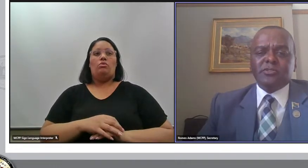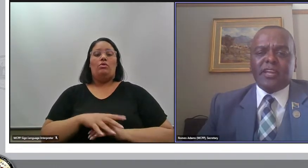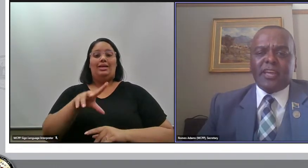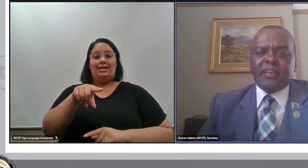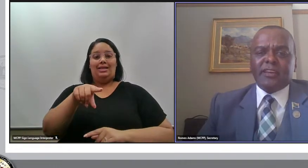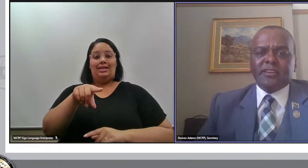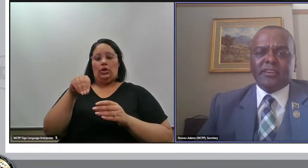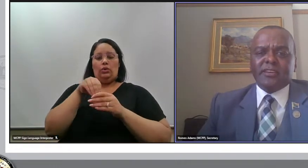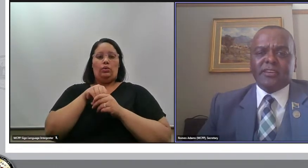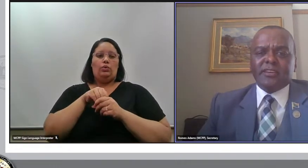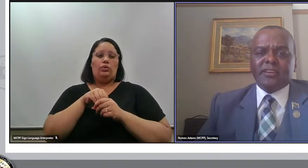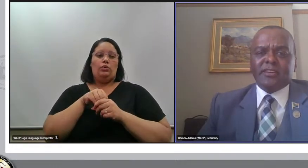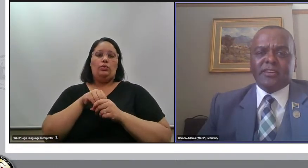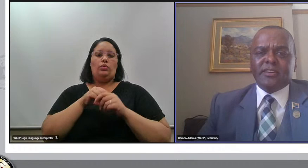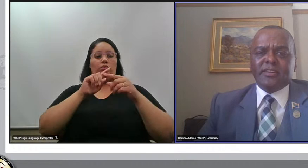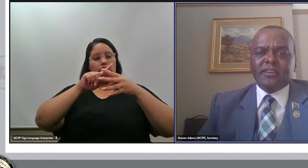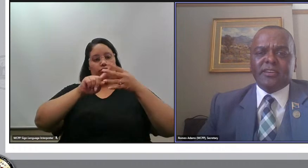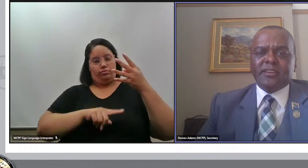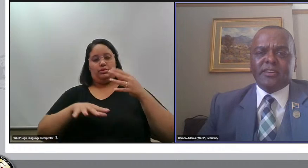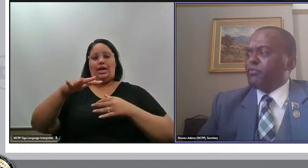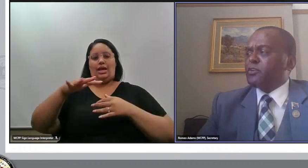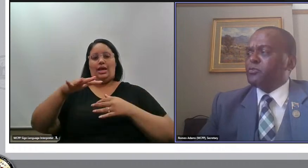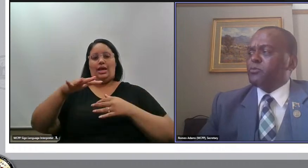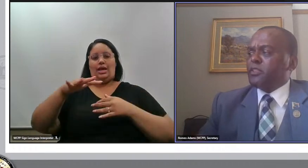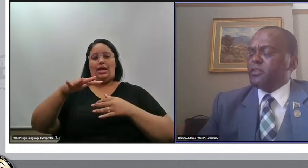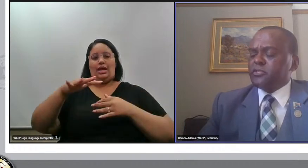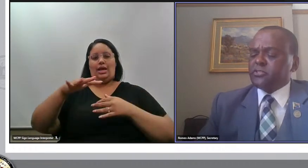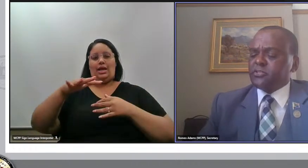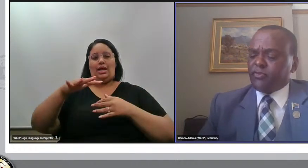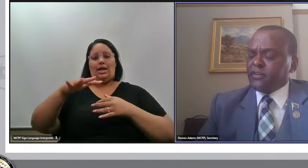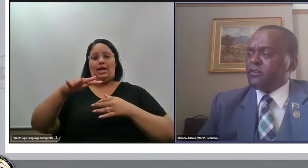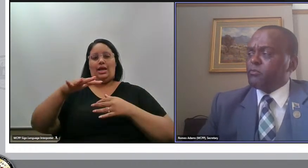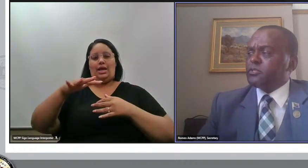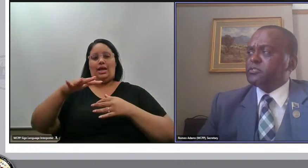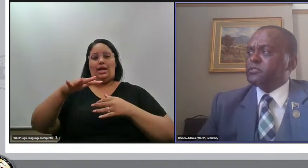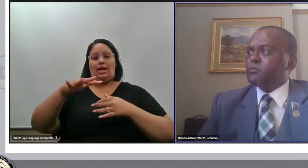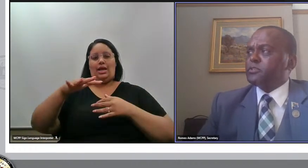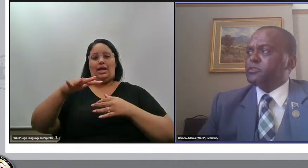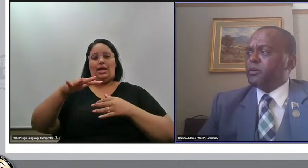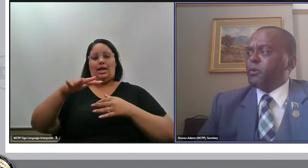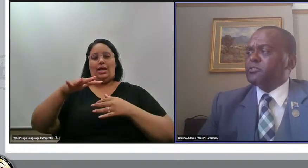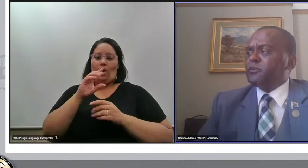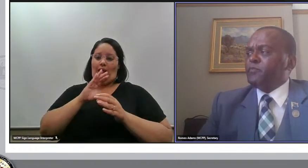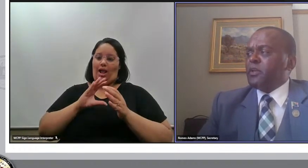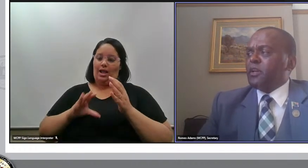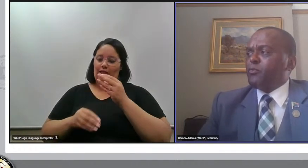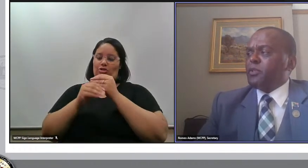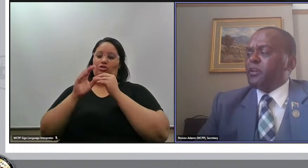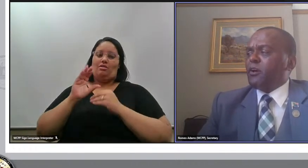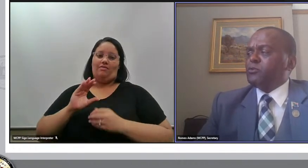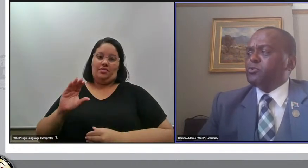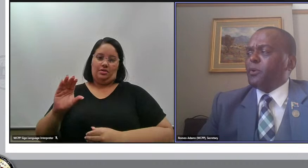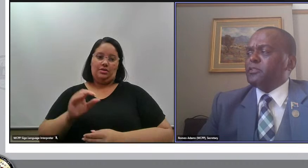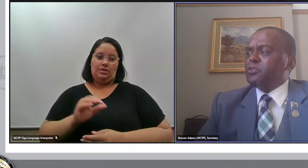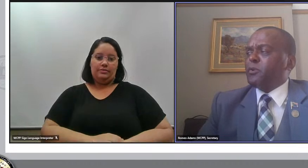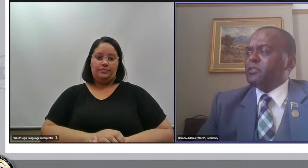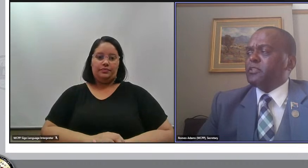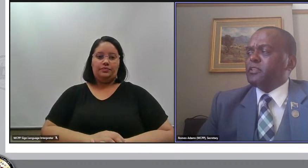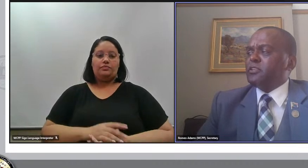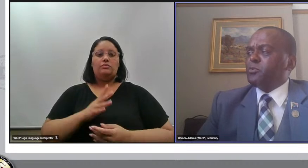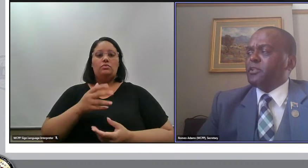includes those areas that I now just referred to where the additional funding was requested. If we then go to